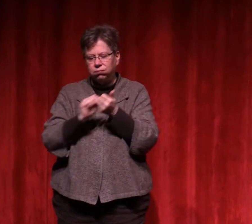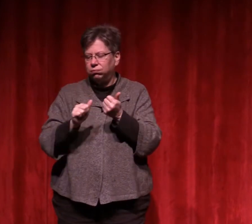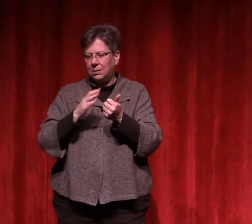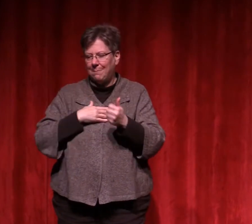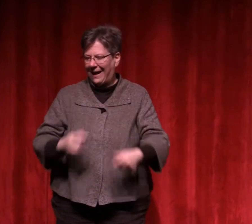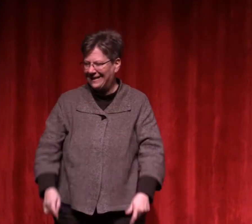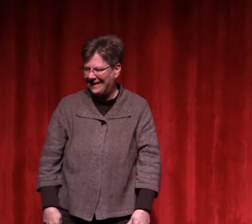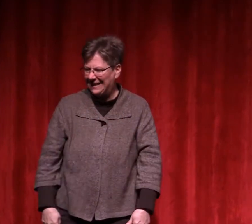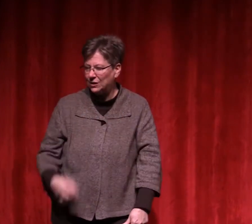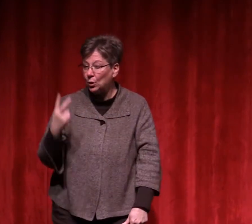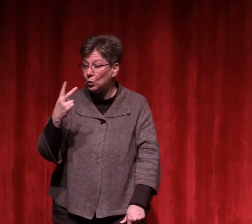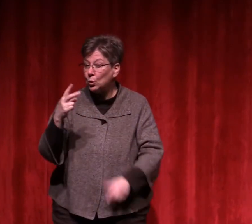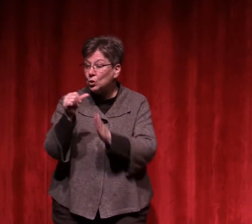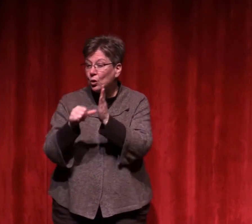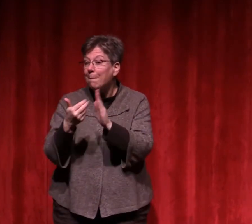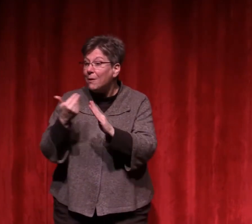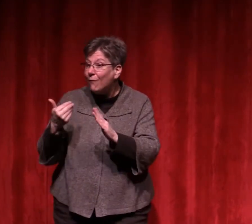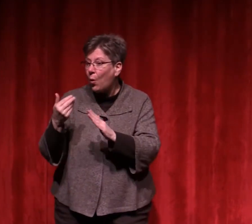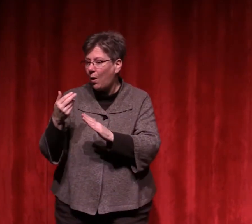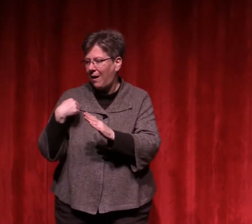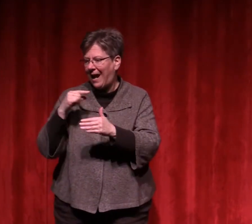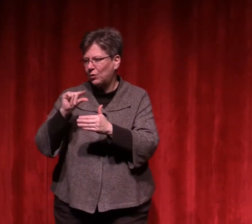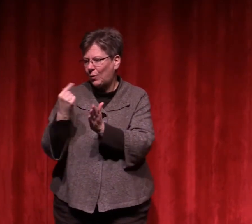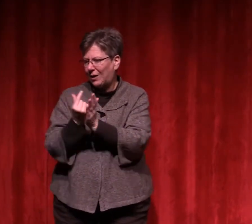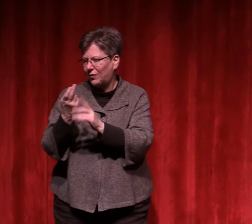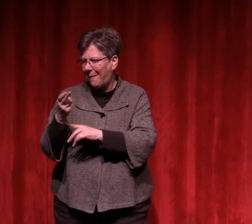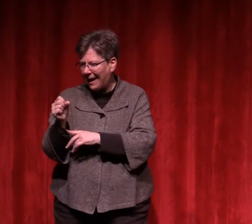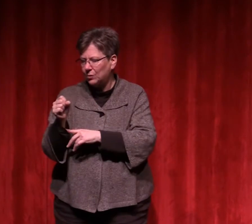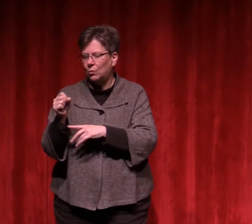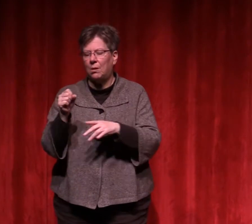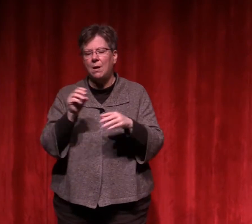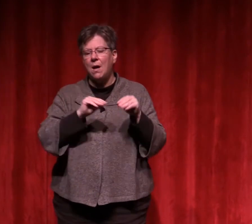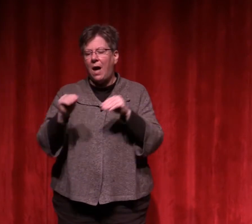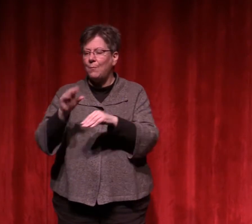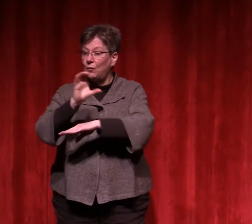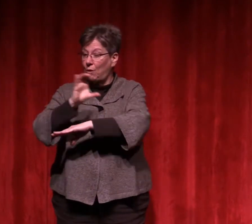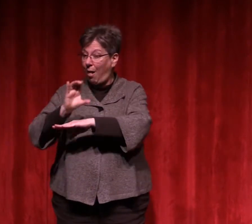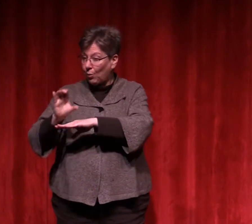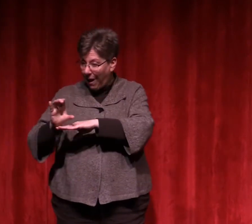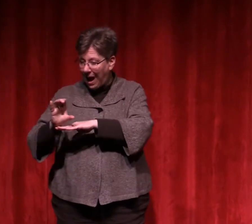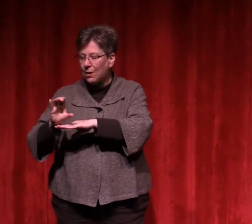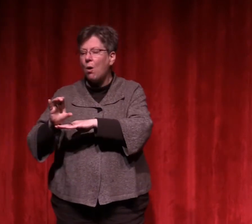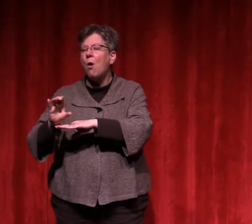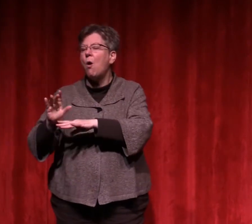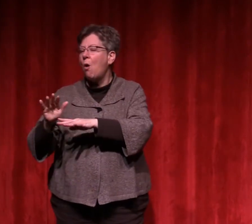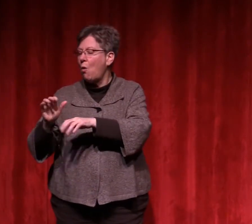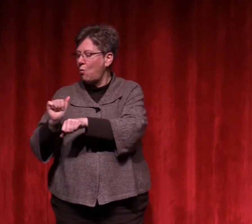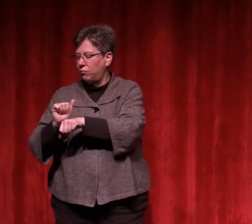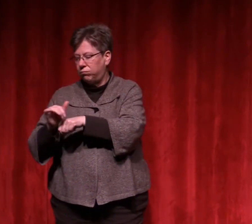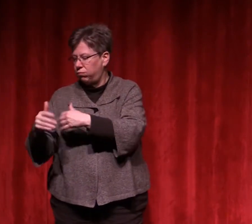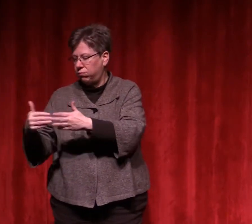school. Came out west, Colorado, did a couple of years there before I moved up to Montana.